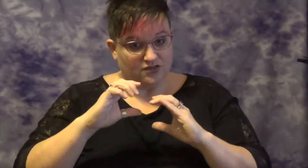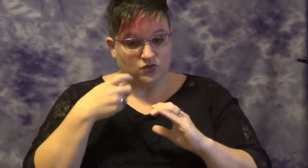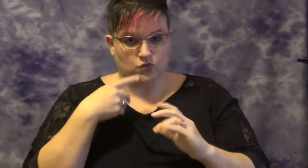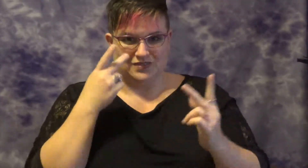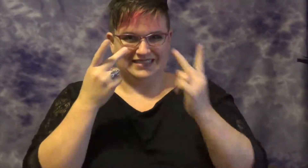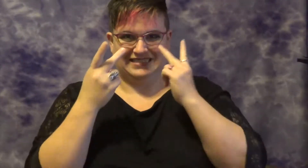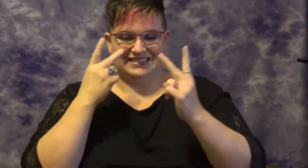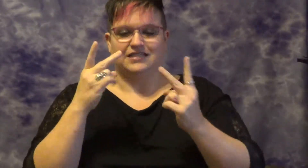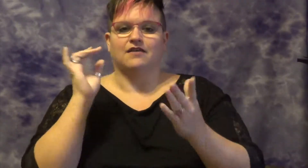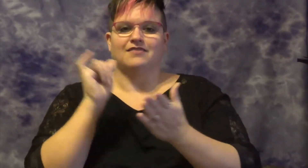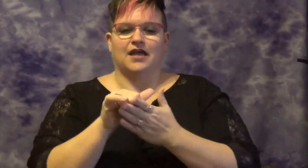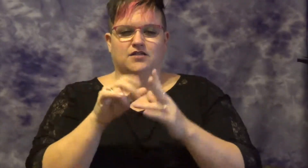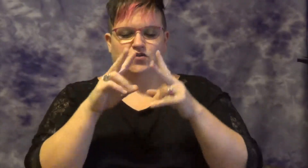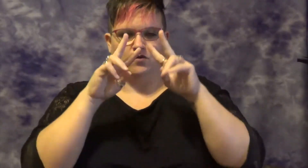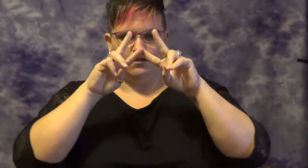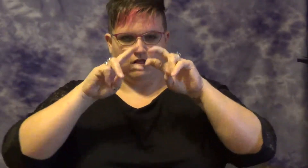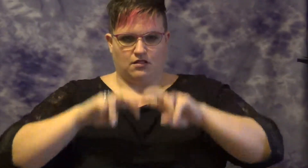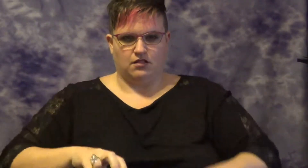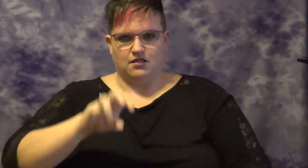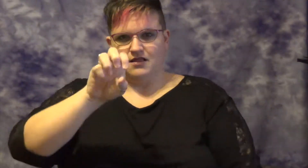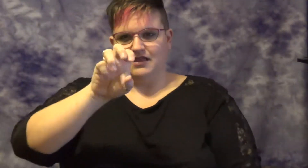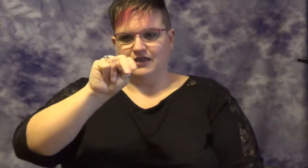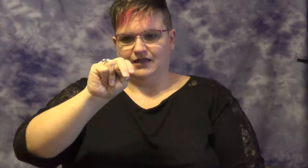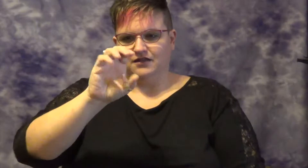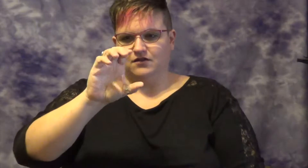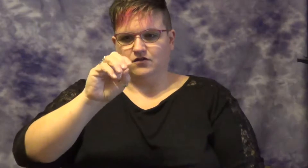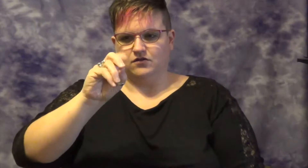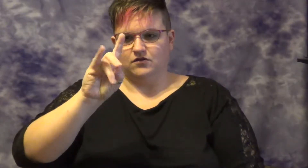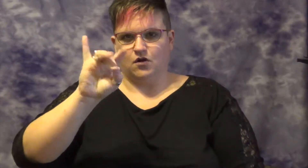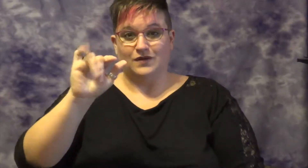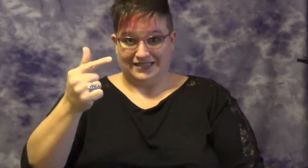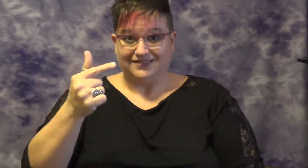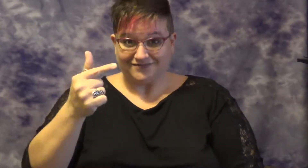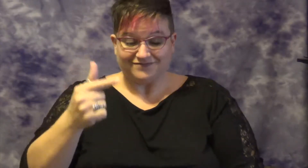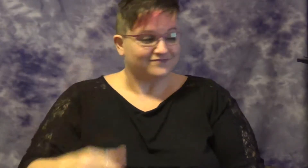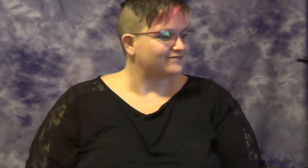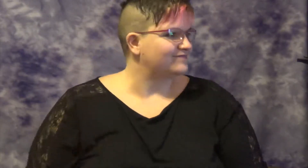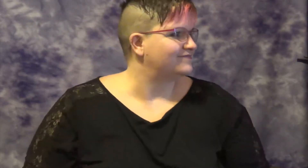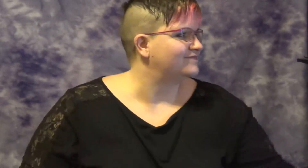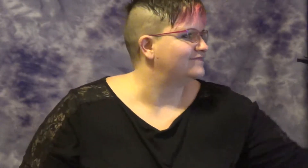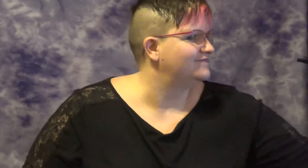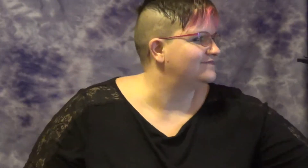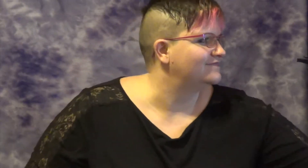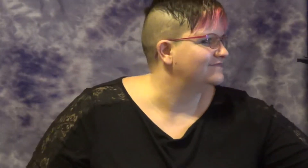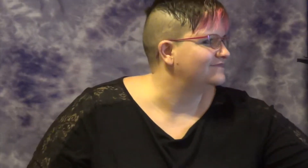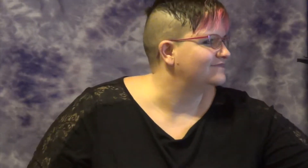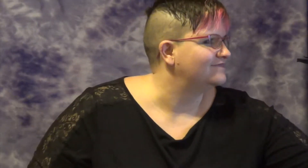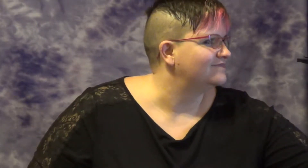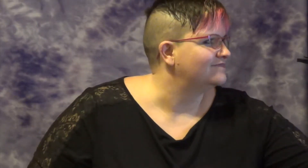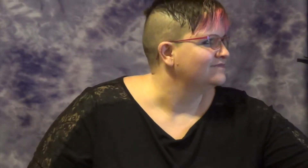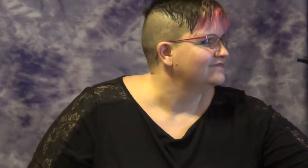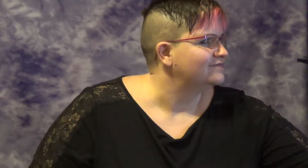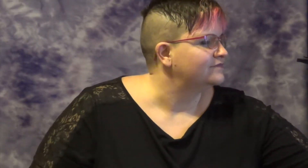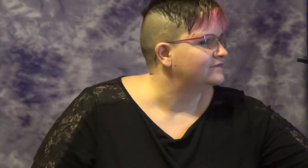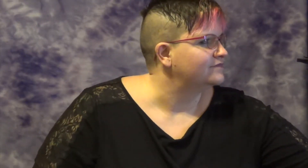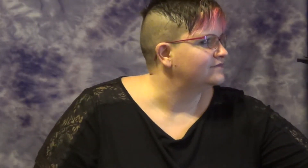the communication that's happening visually. So it's very important that we understand how to encode the message.